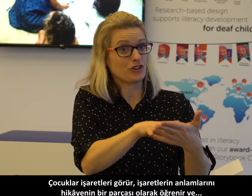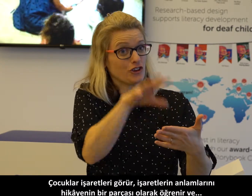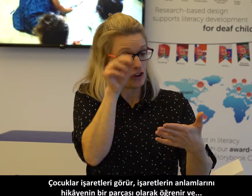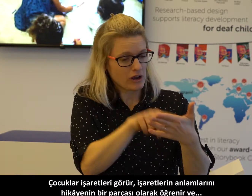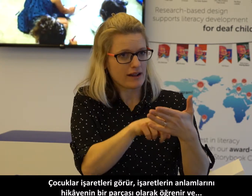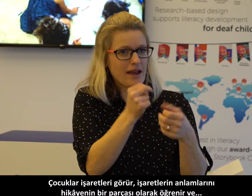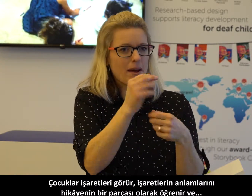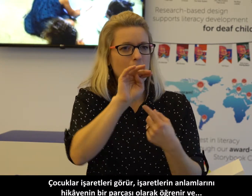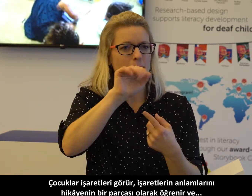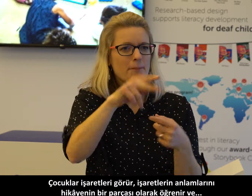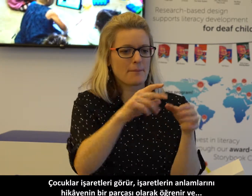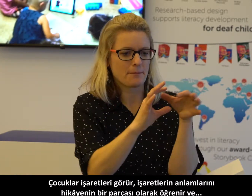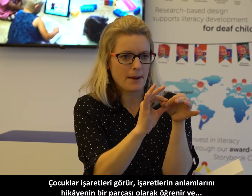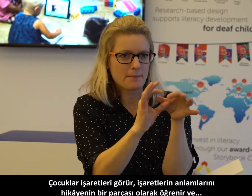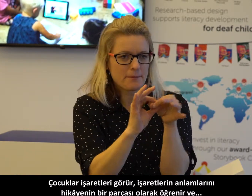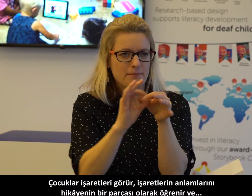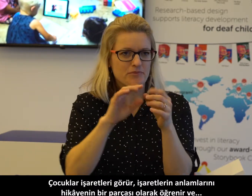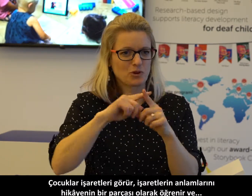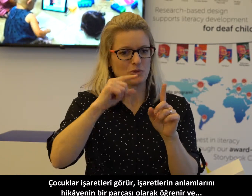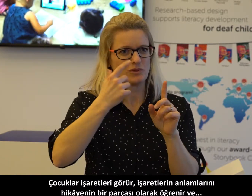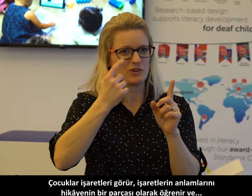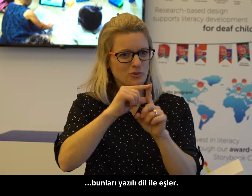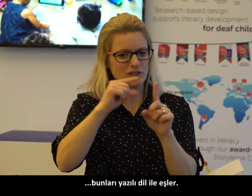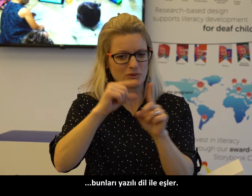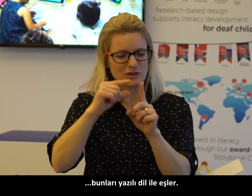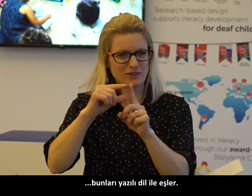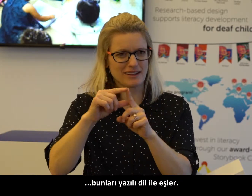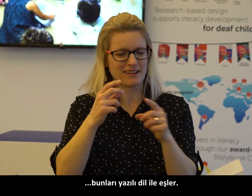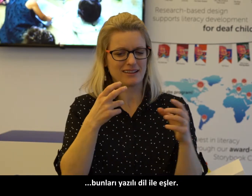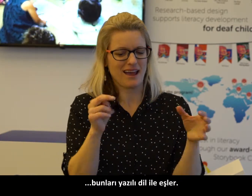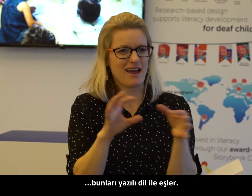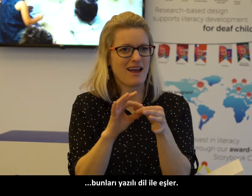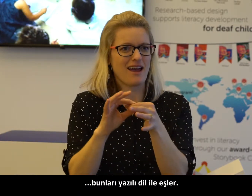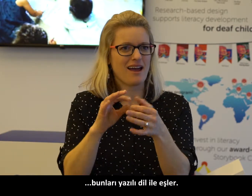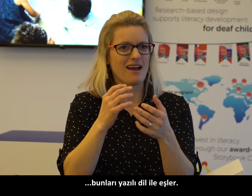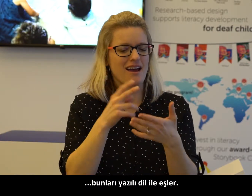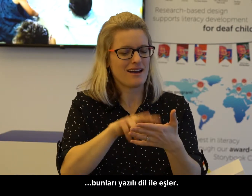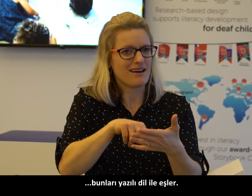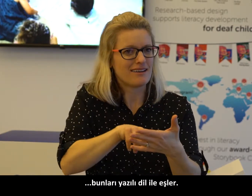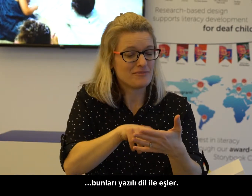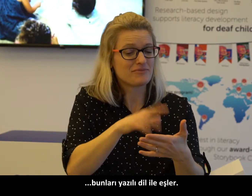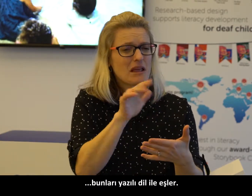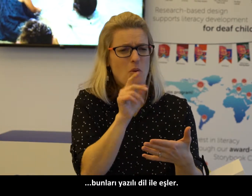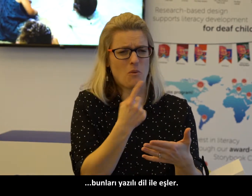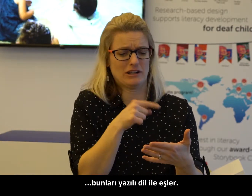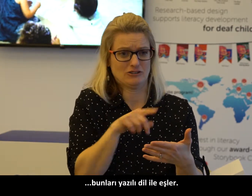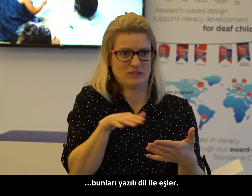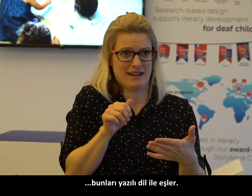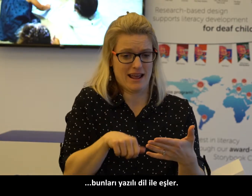and learn the meanings of the signs as part of the story, and then also map those to the written language, the words that are on the